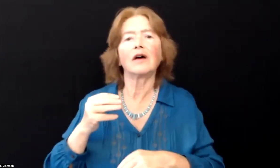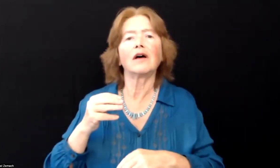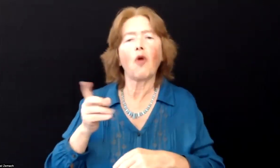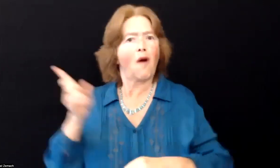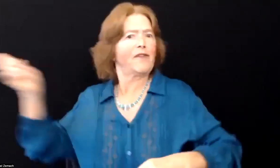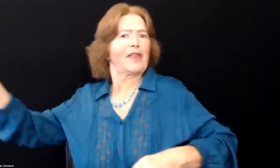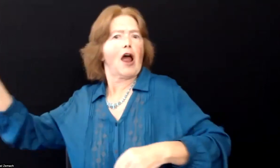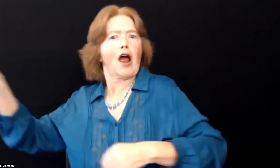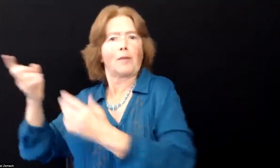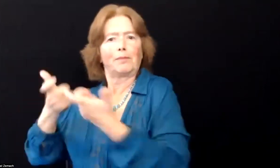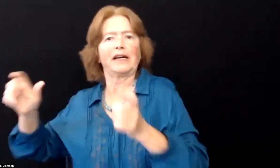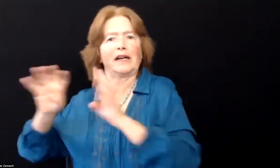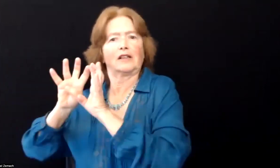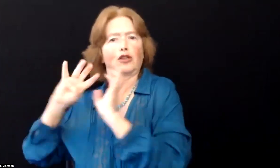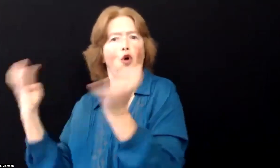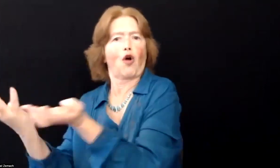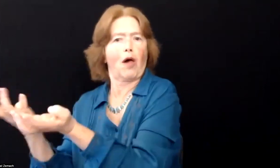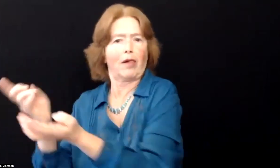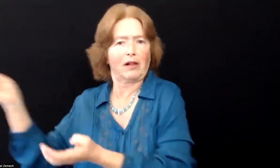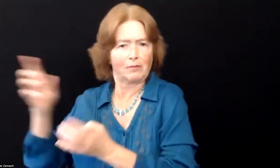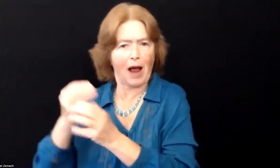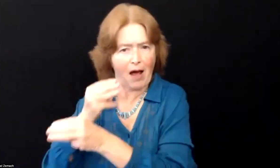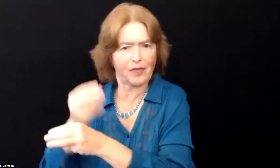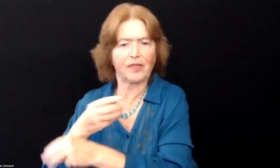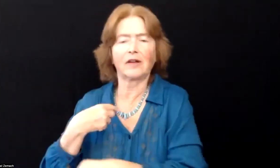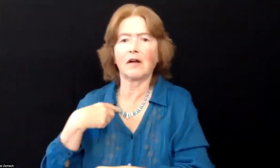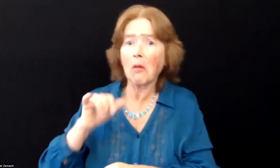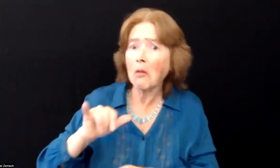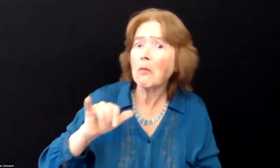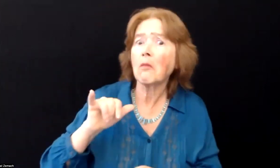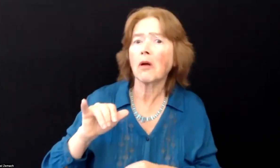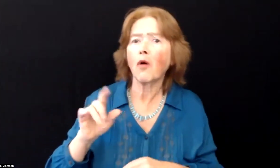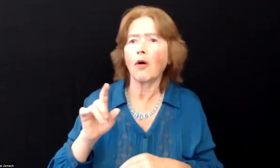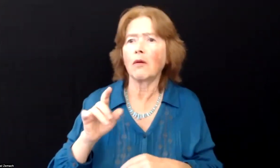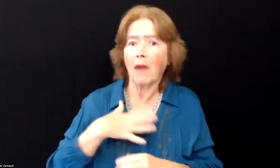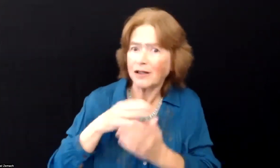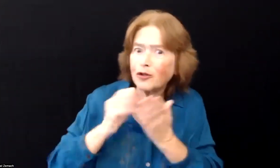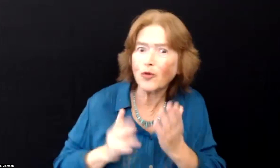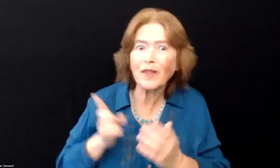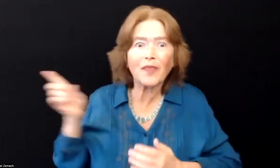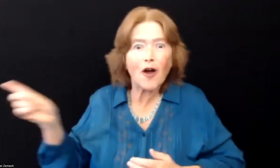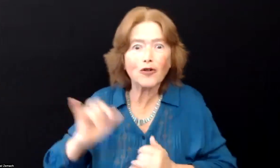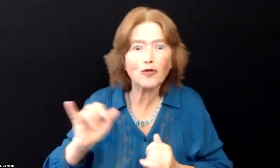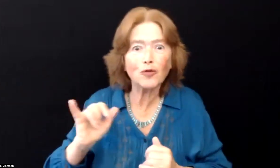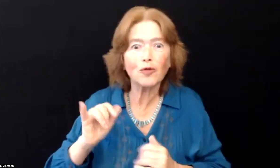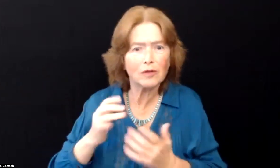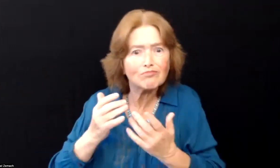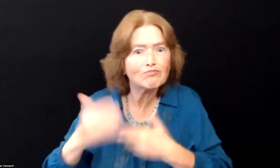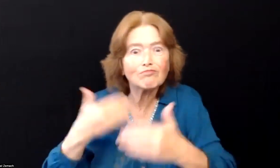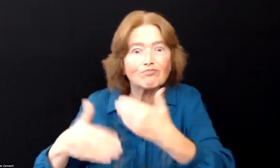math?" I saw the classroom, and there was a circle of students working on math, and I said,